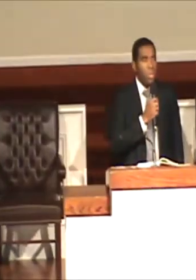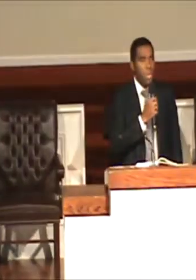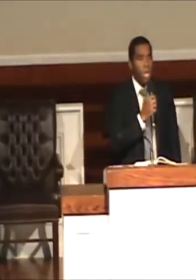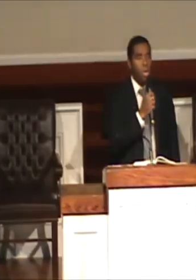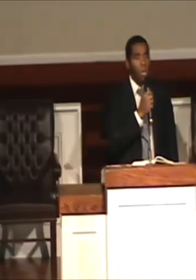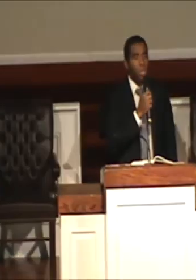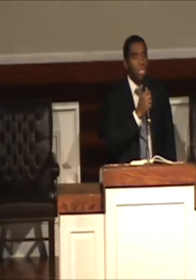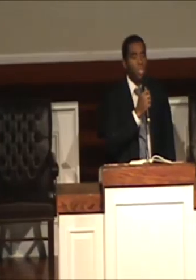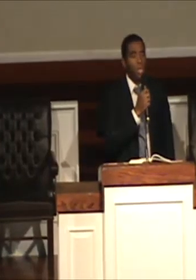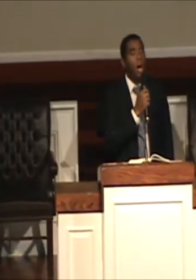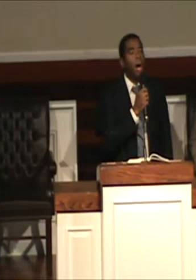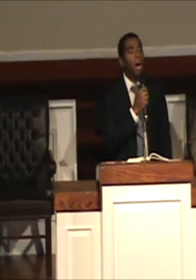There is